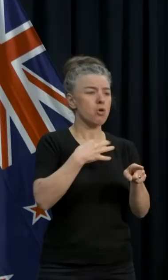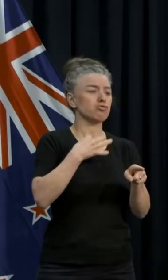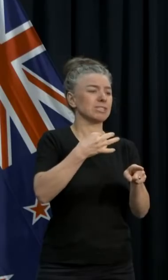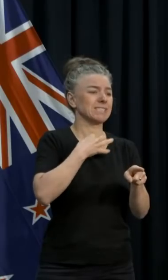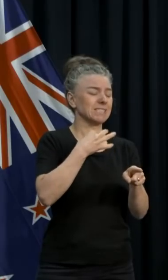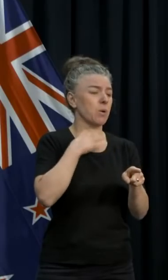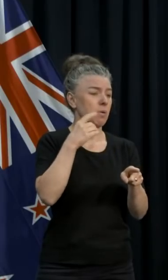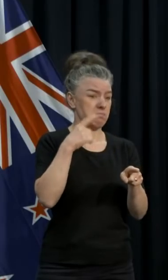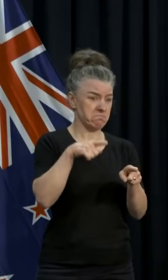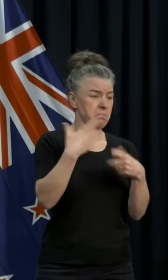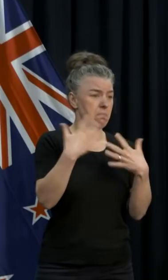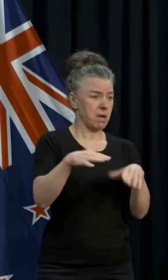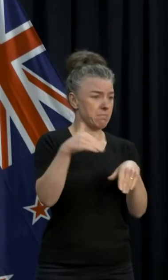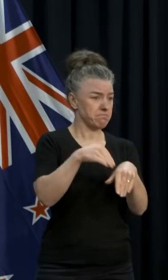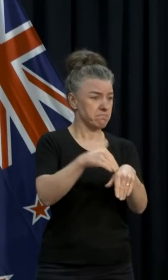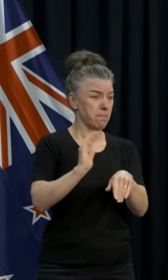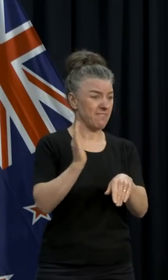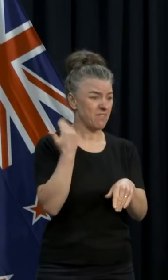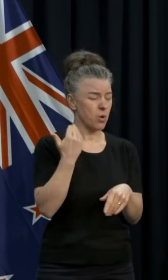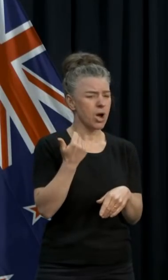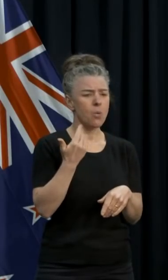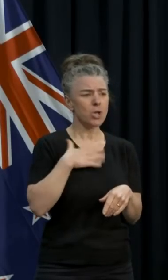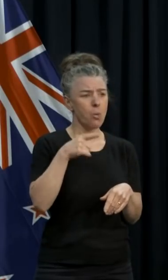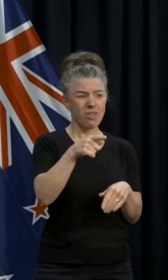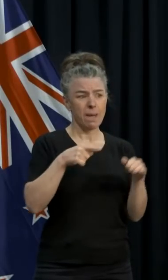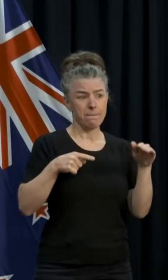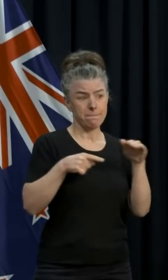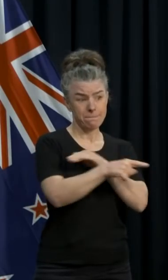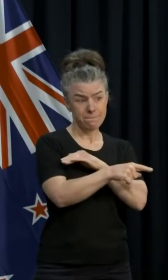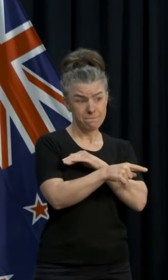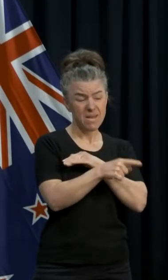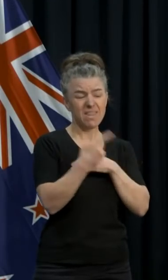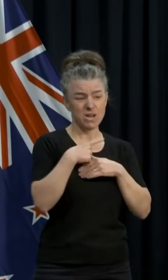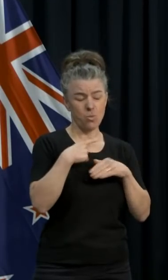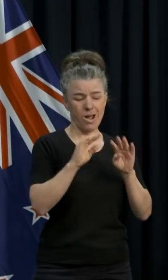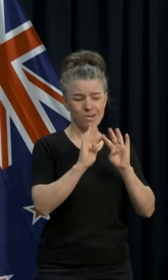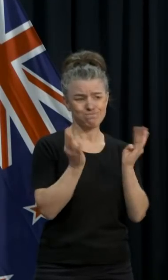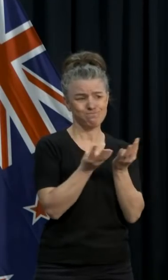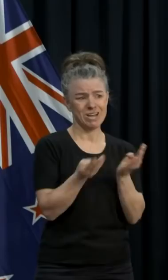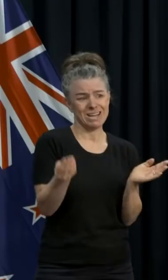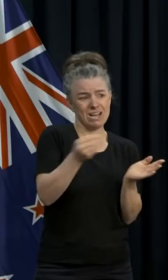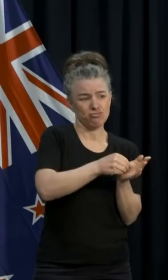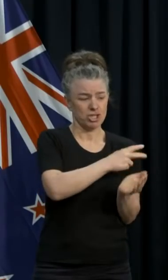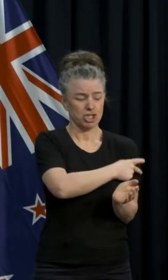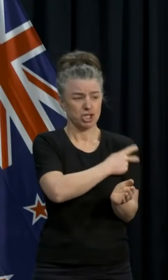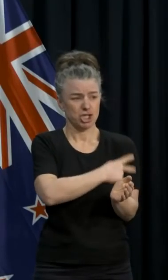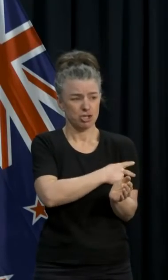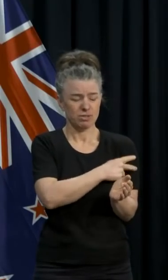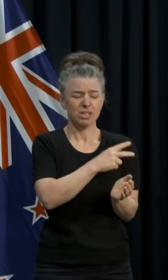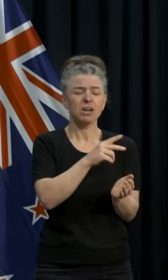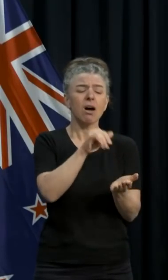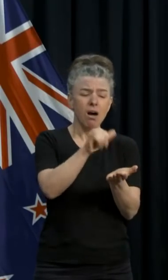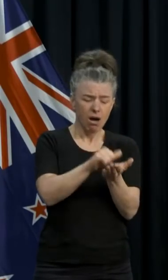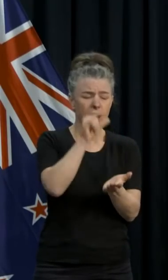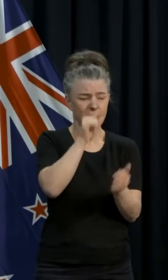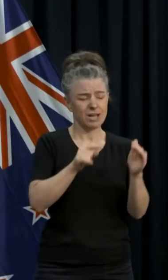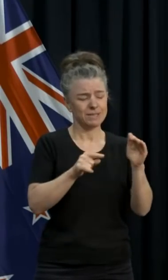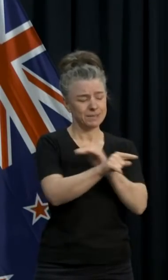to ensure that none of them are prematurely leaving the isolation facilities before they have had their clearance to do